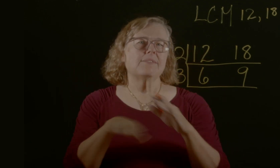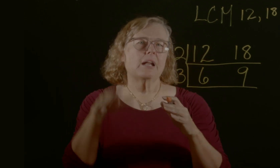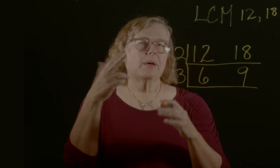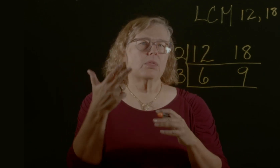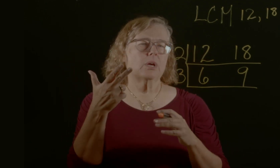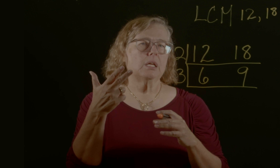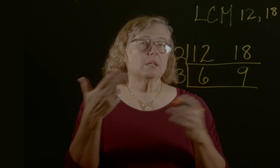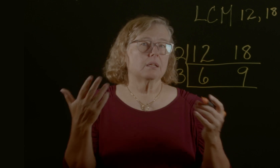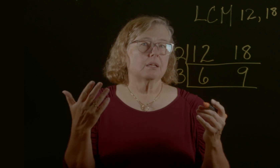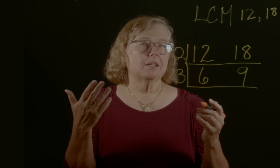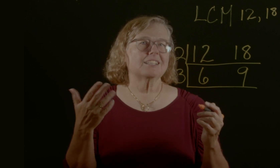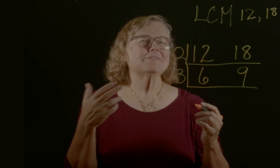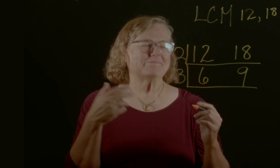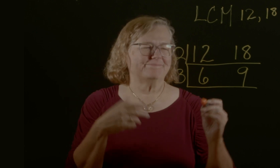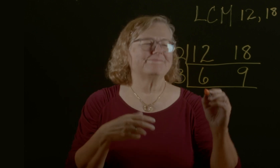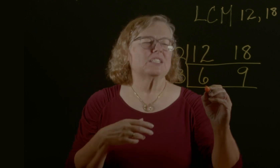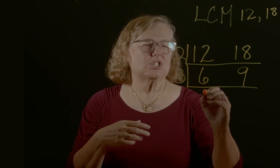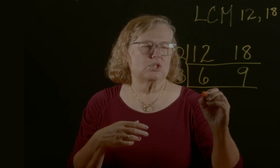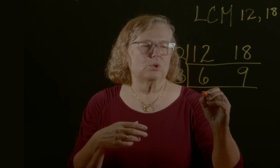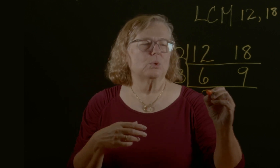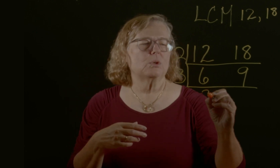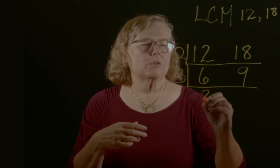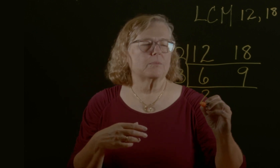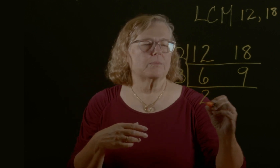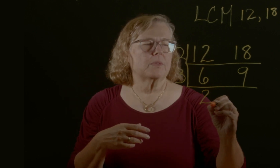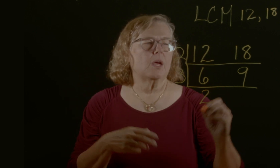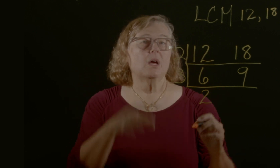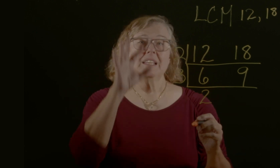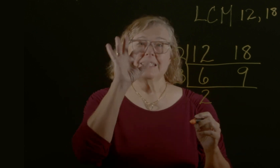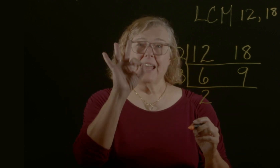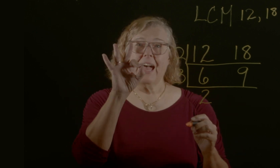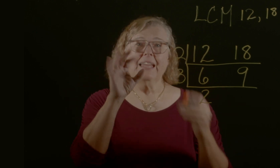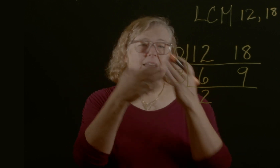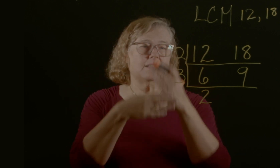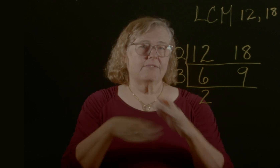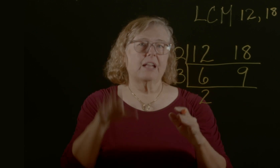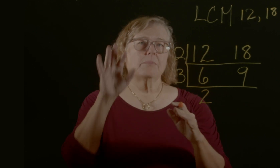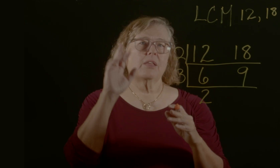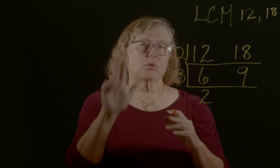What is 6 divided by 3? Good. It is 2. 9 divided by 3?